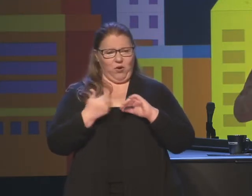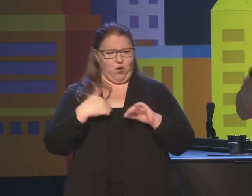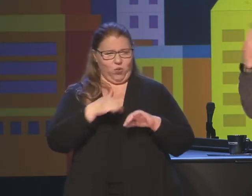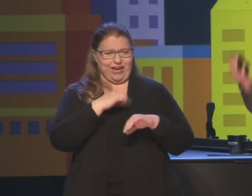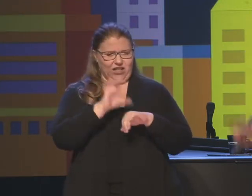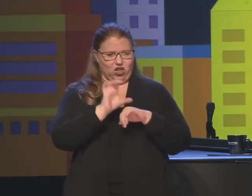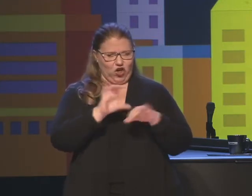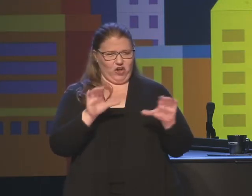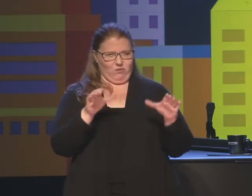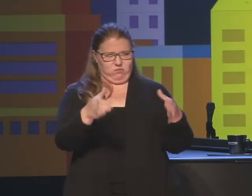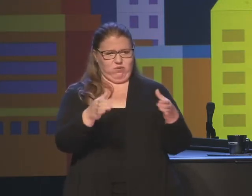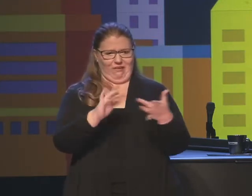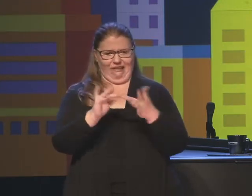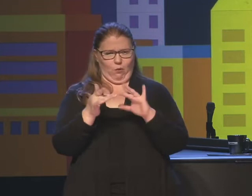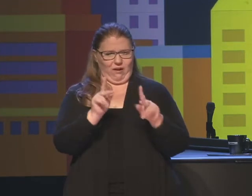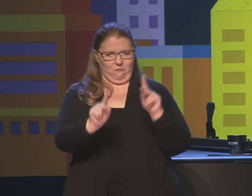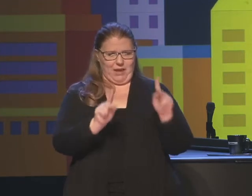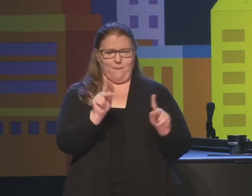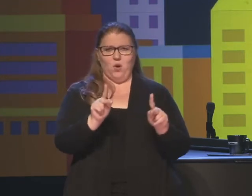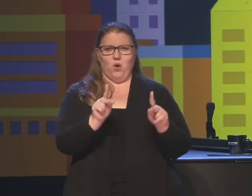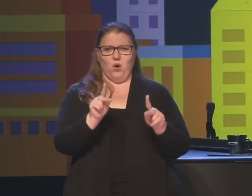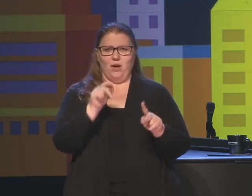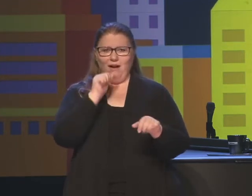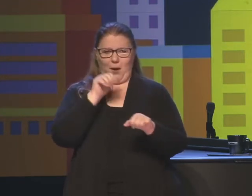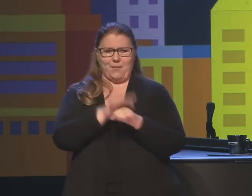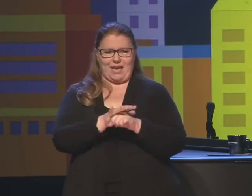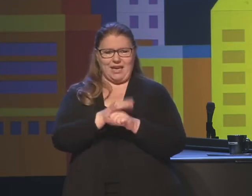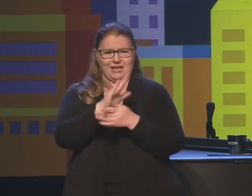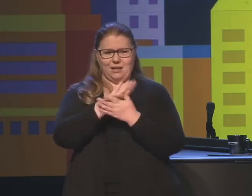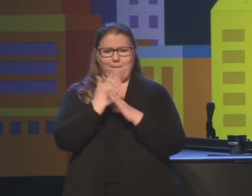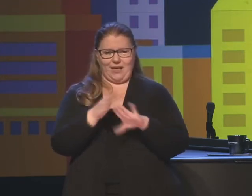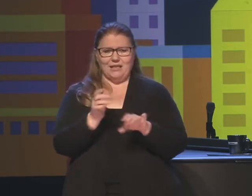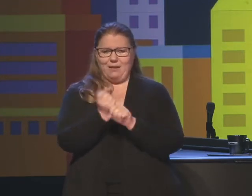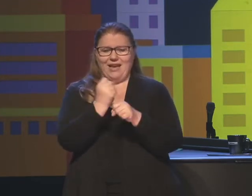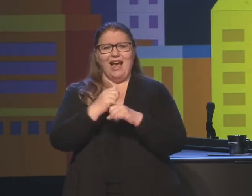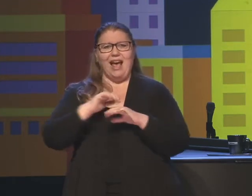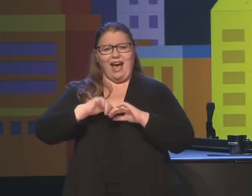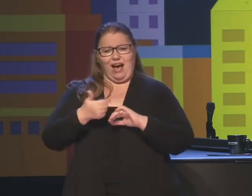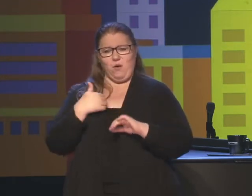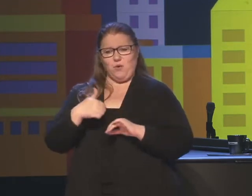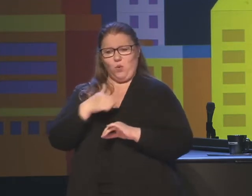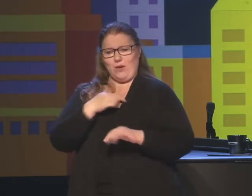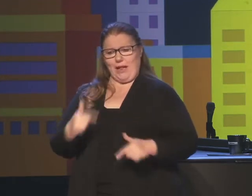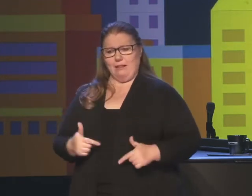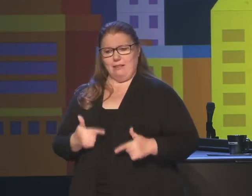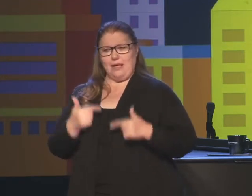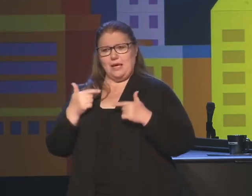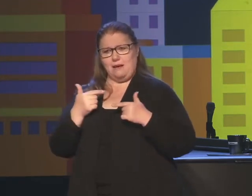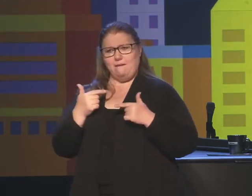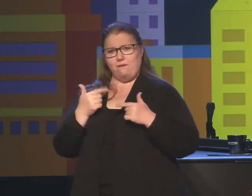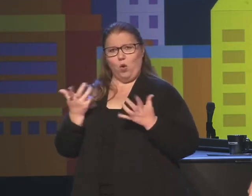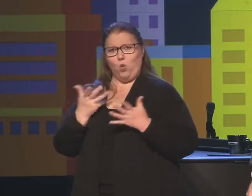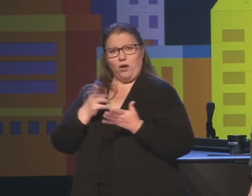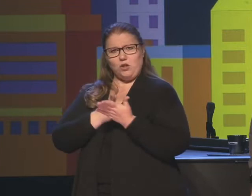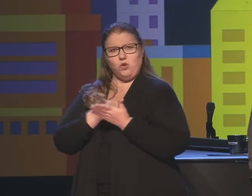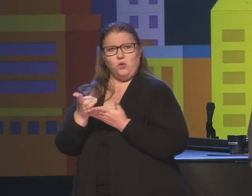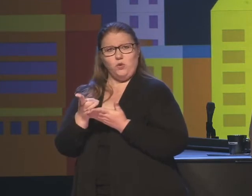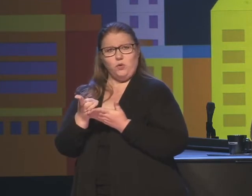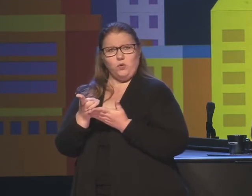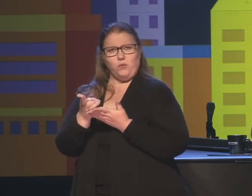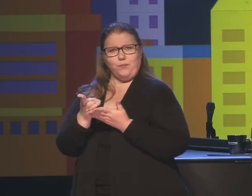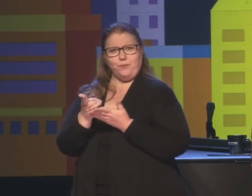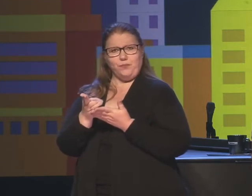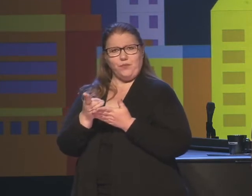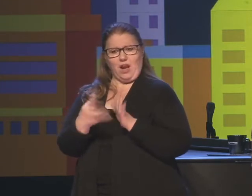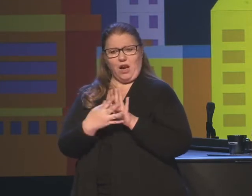or a church or a network of people committed to peacemaking, how do we live into what we say is true, that Jesus lives,